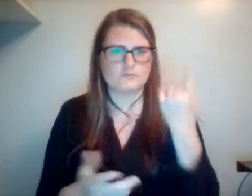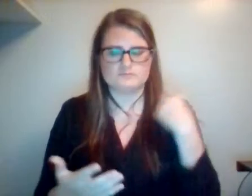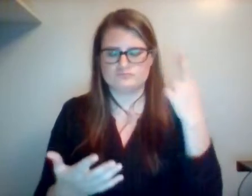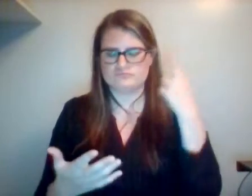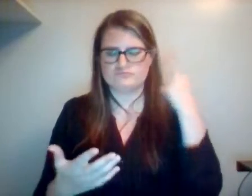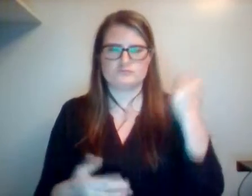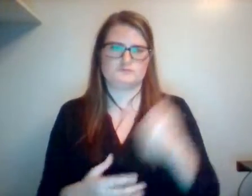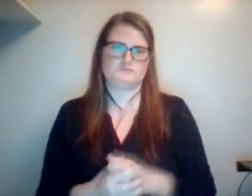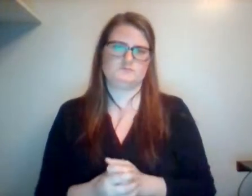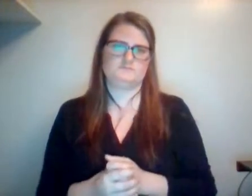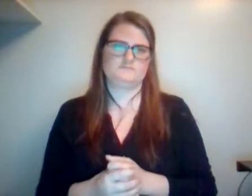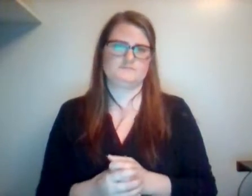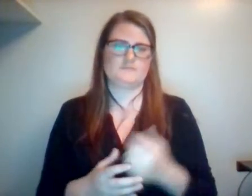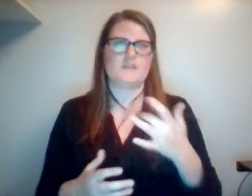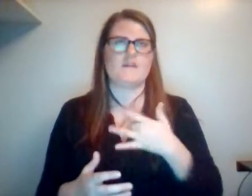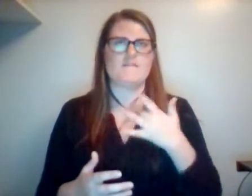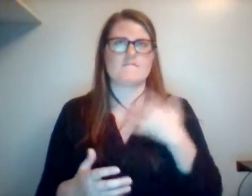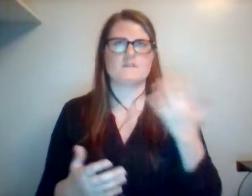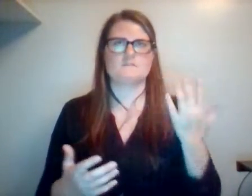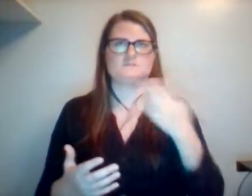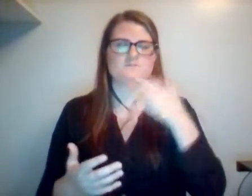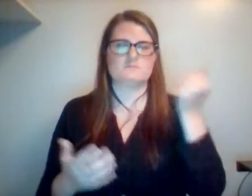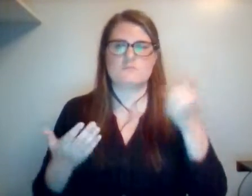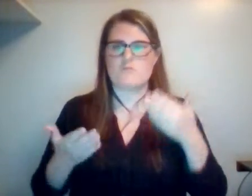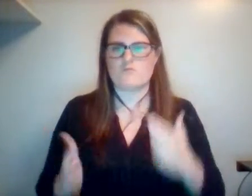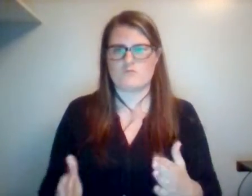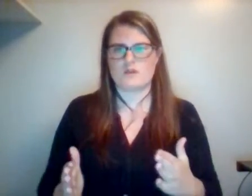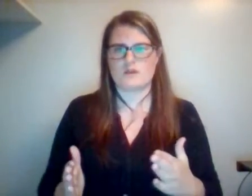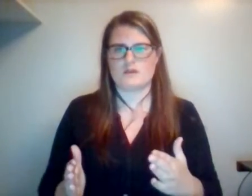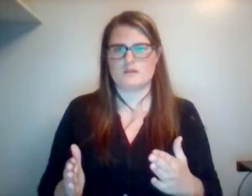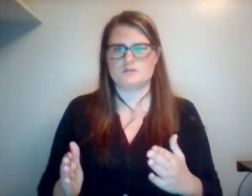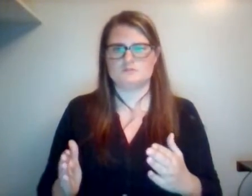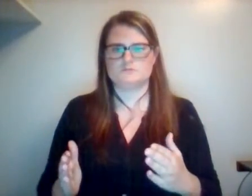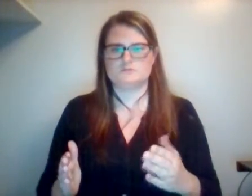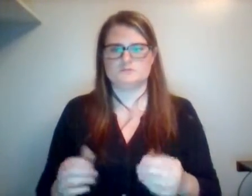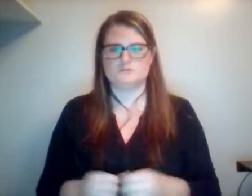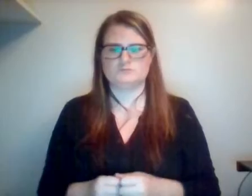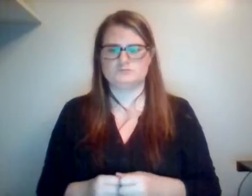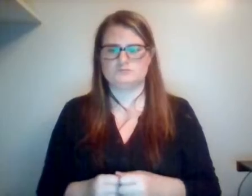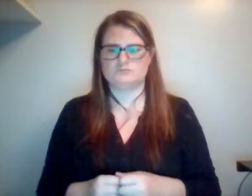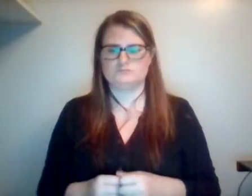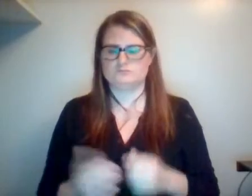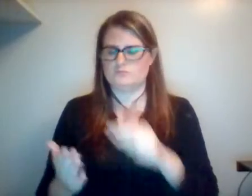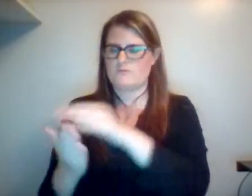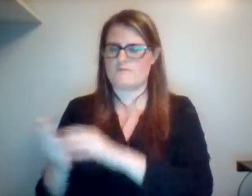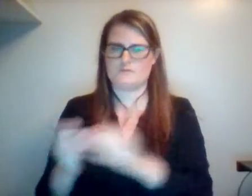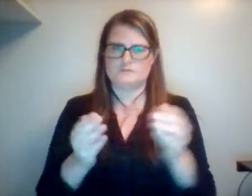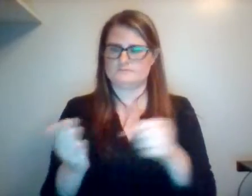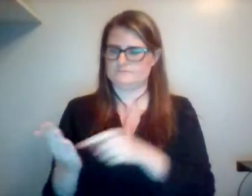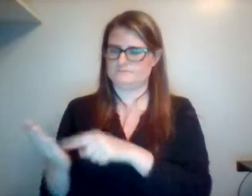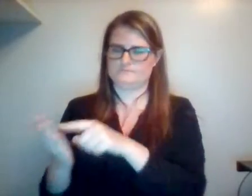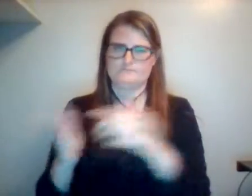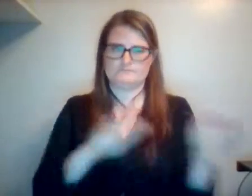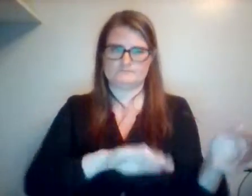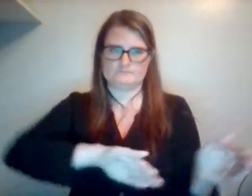better way forward, and I've probably used too much time on this, so maybe we'll have to do the better way at another time. Yeah, let's do that